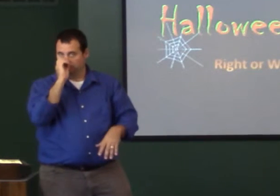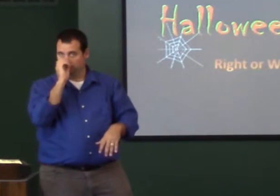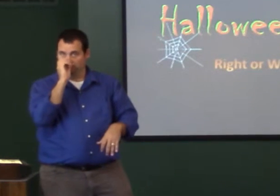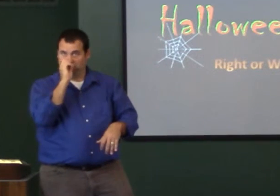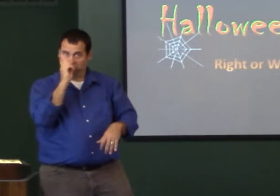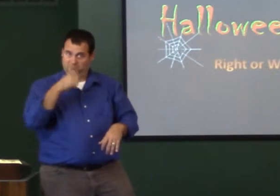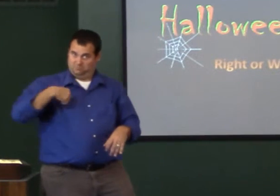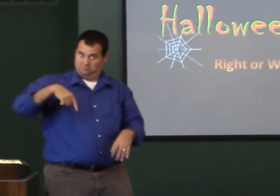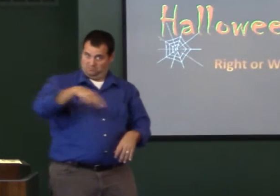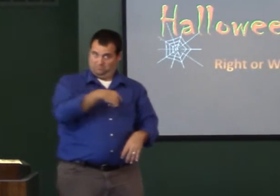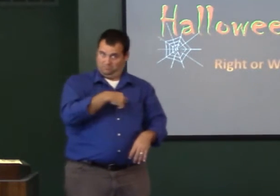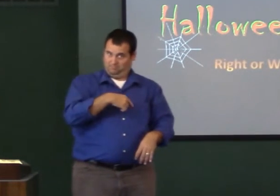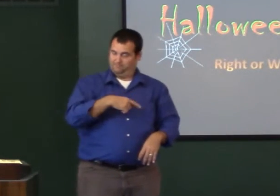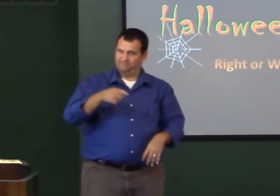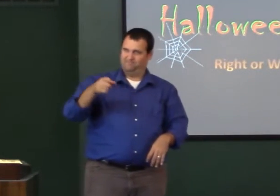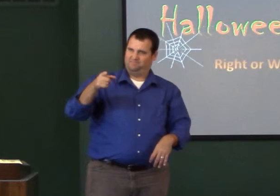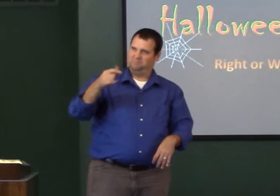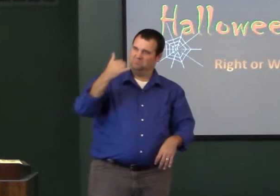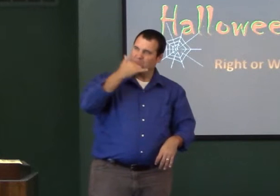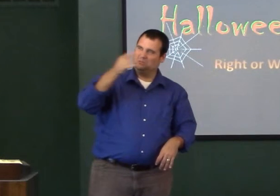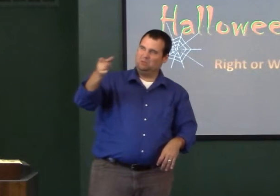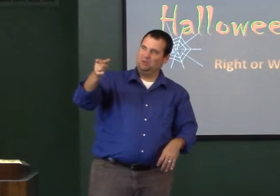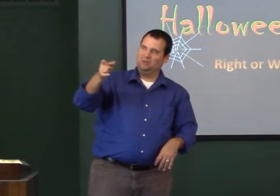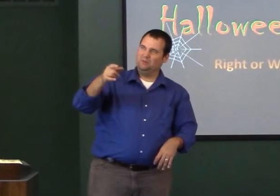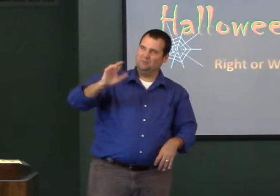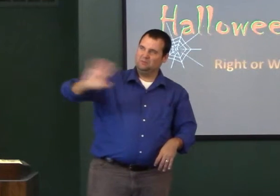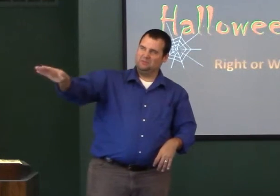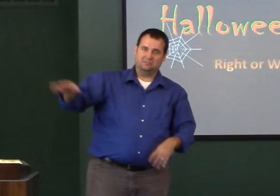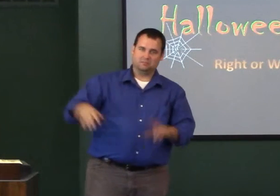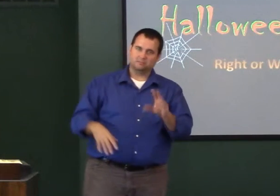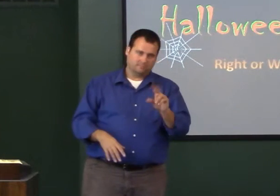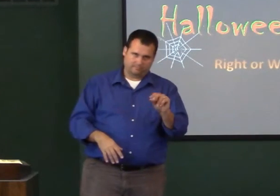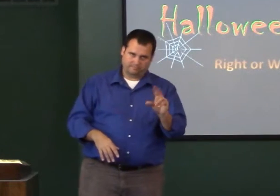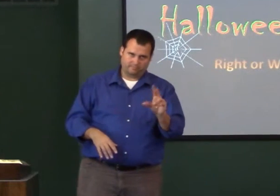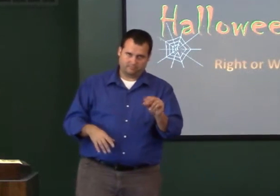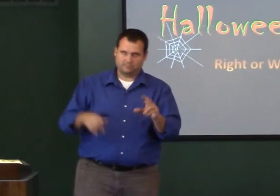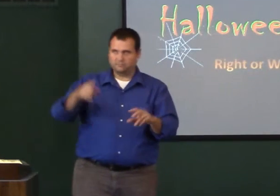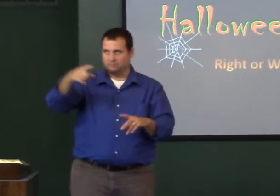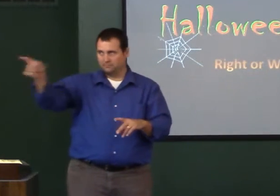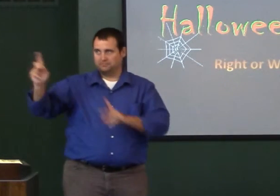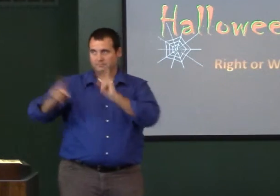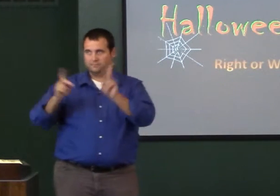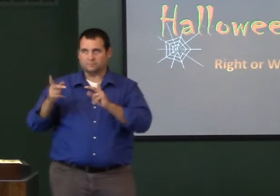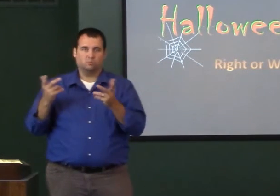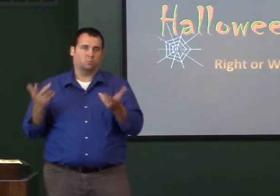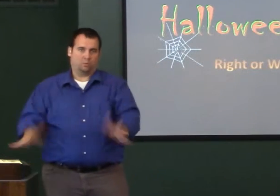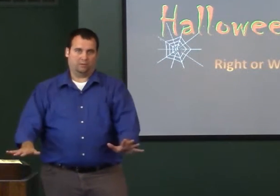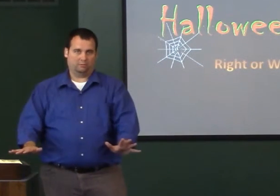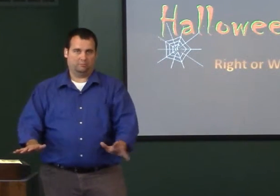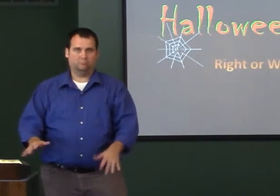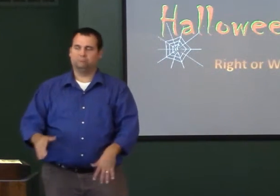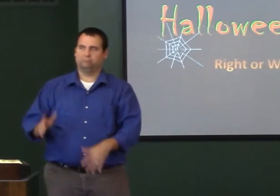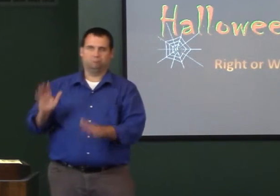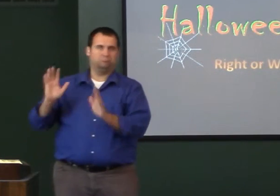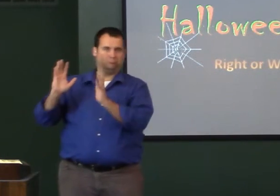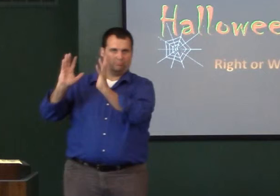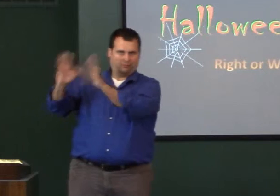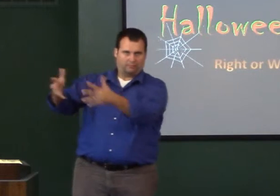just refuse. So are those people wrong? No. Those people, you know,